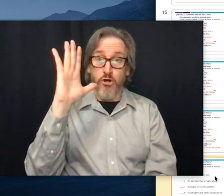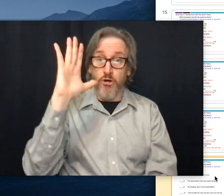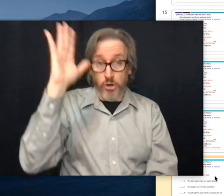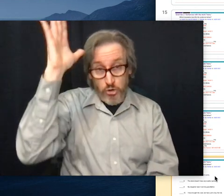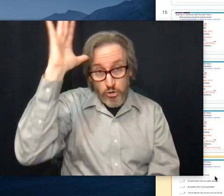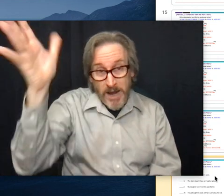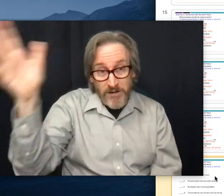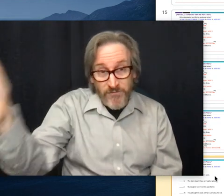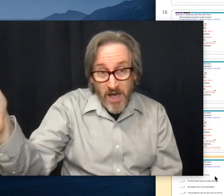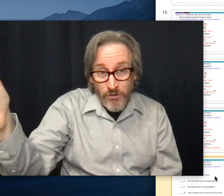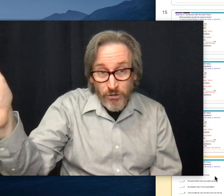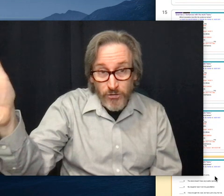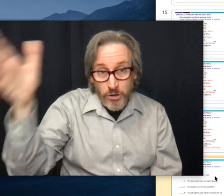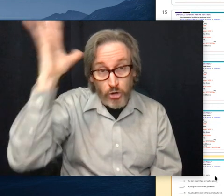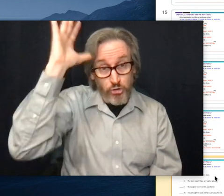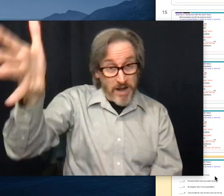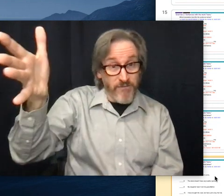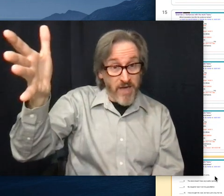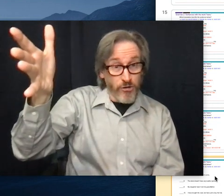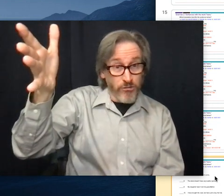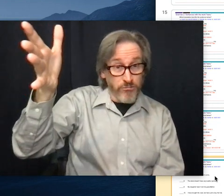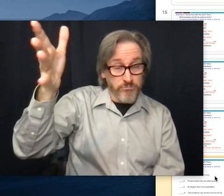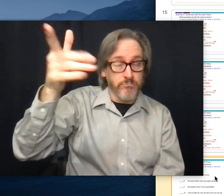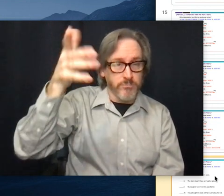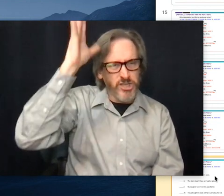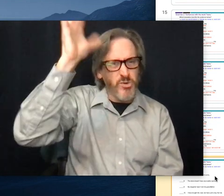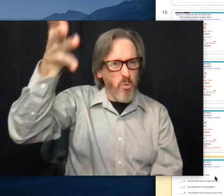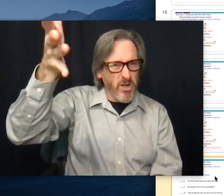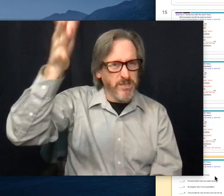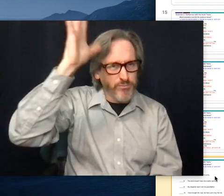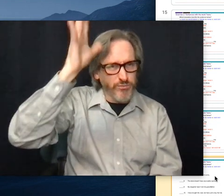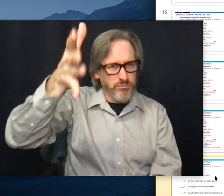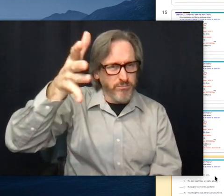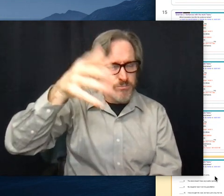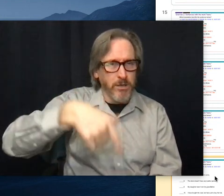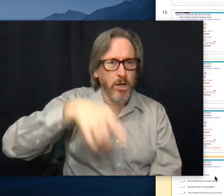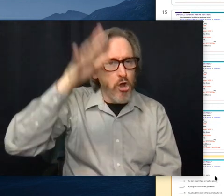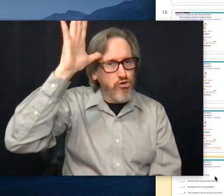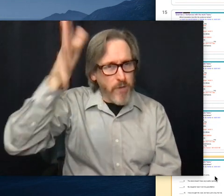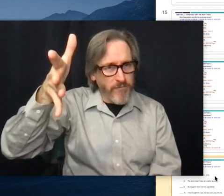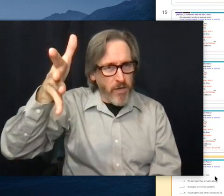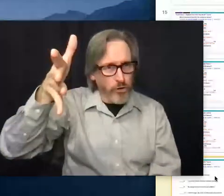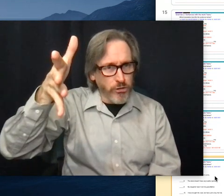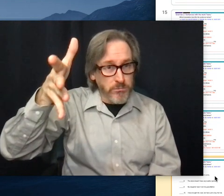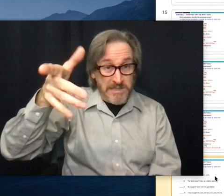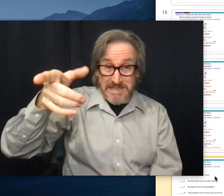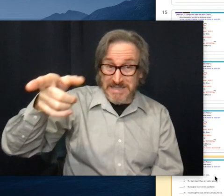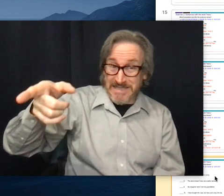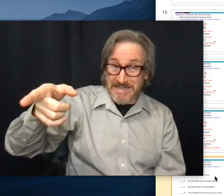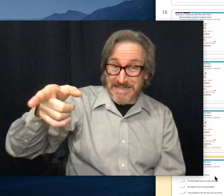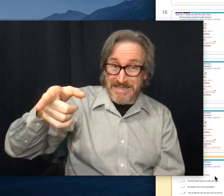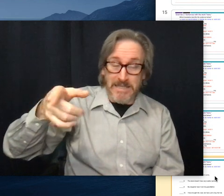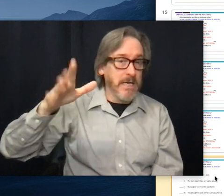her grandfather, just do it once. Grandfather